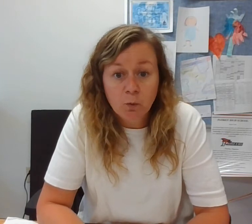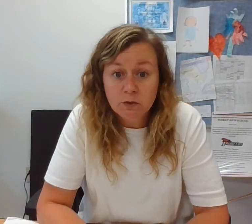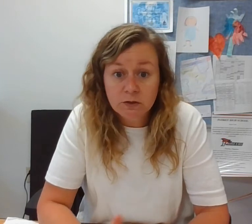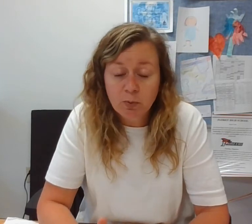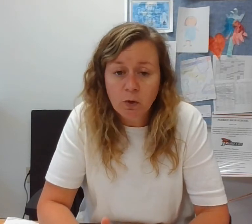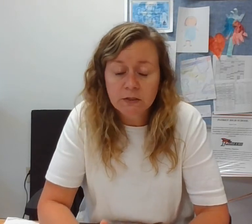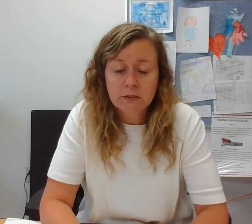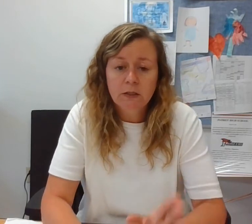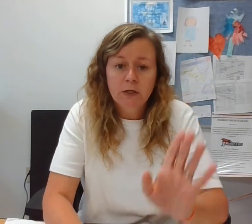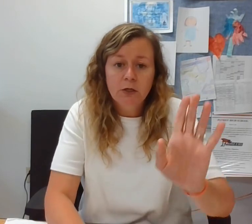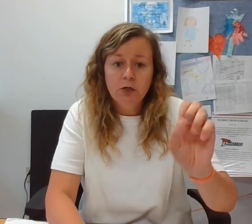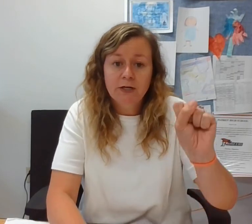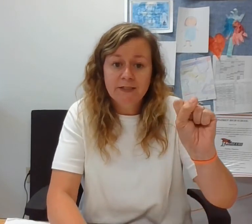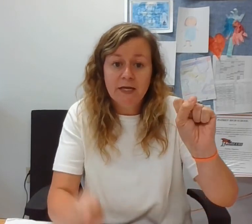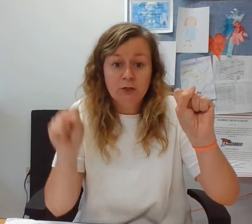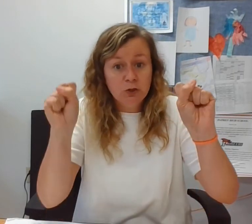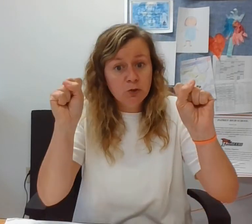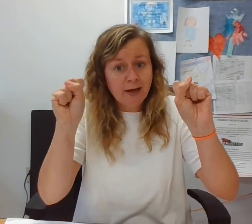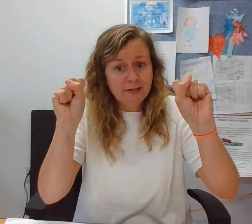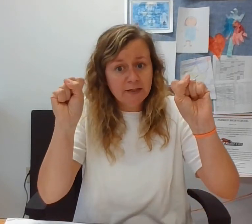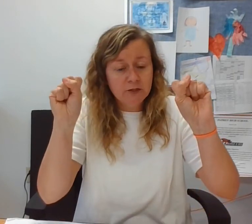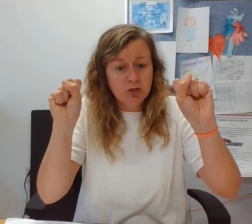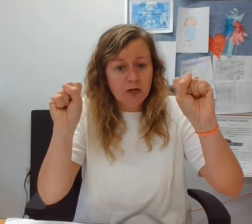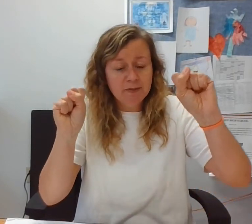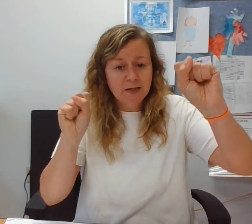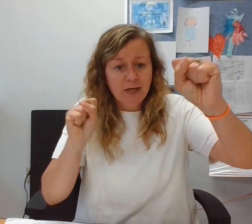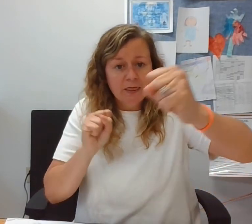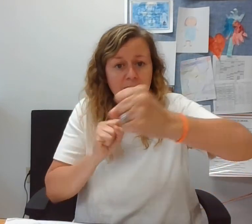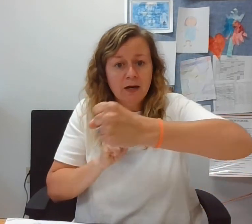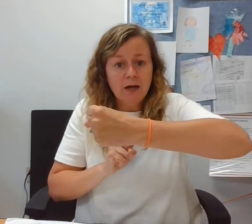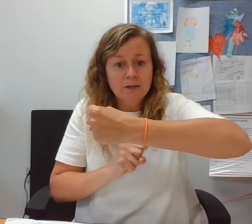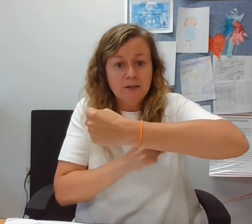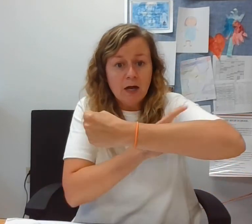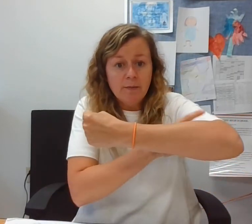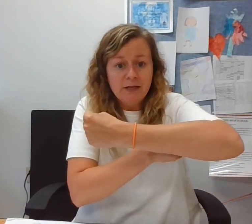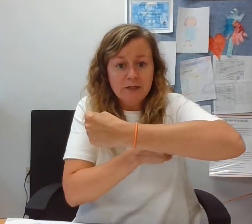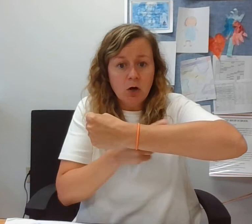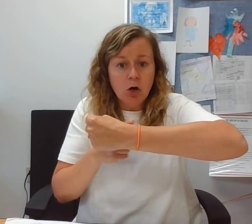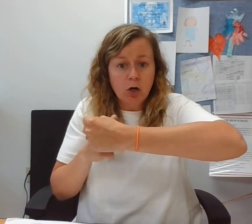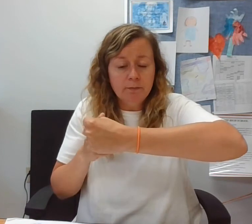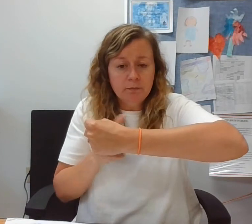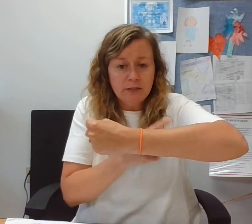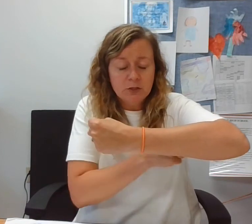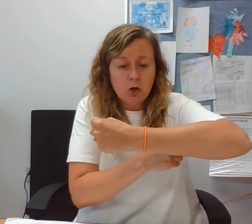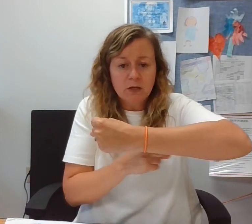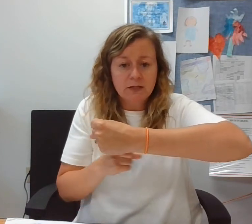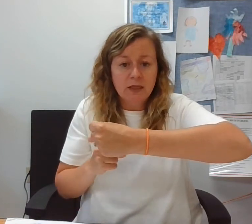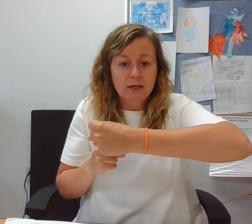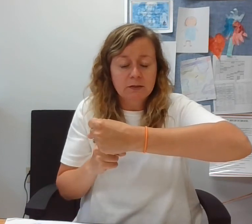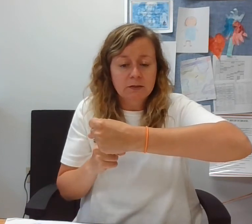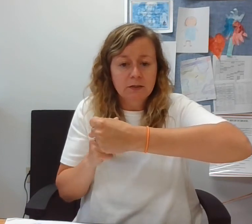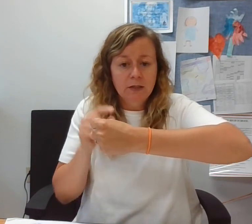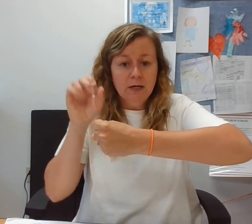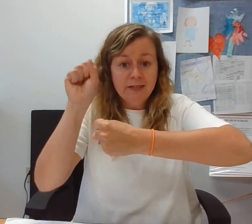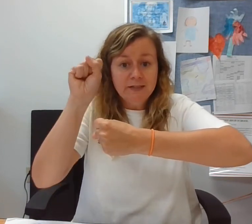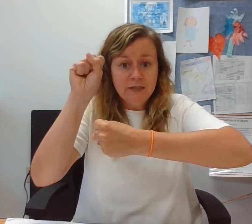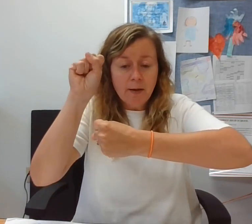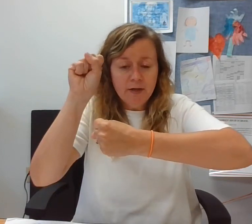word support. You're going to take 2 S hand shapes. The non-dominant arm is across like this. The dominant